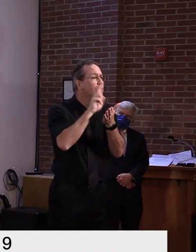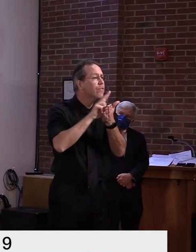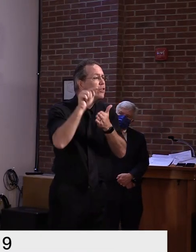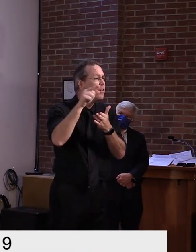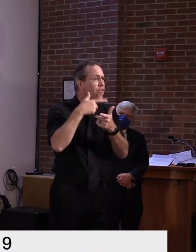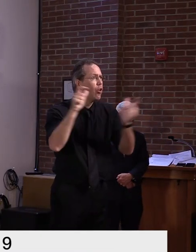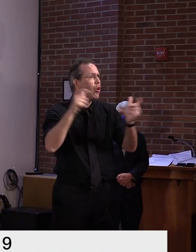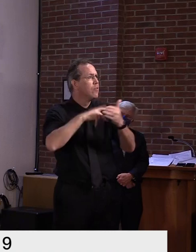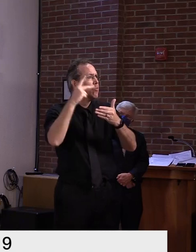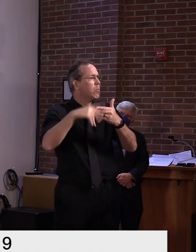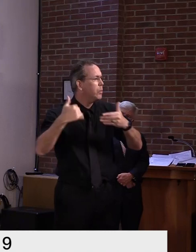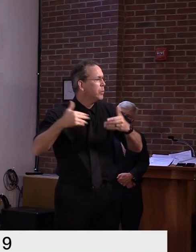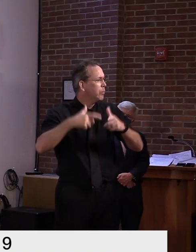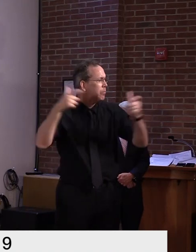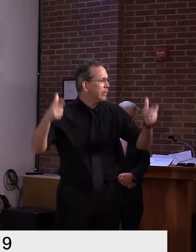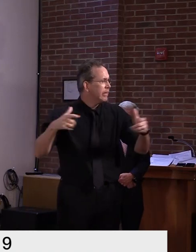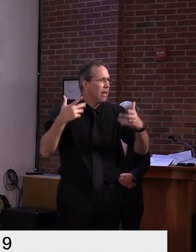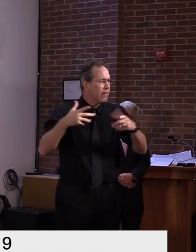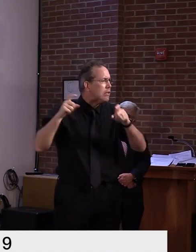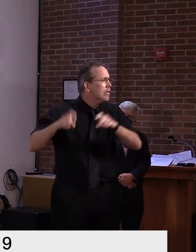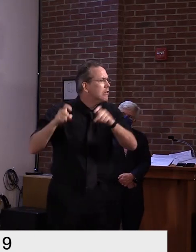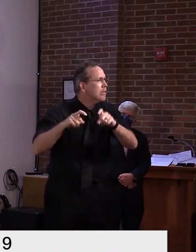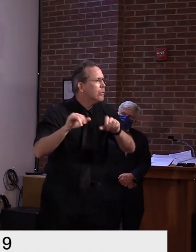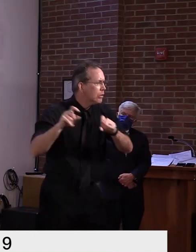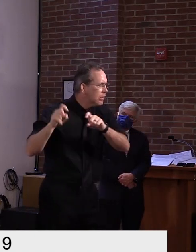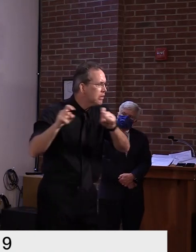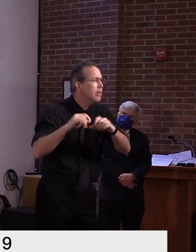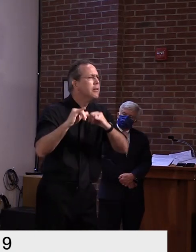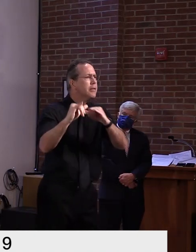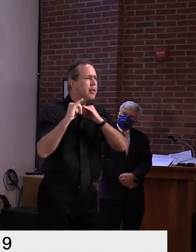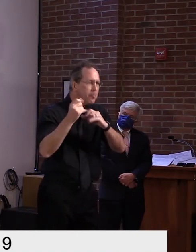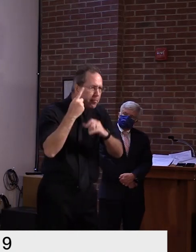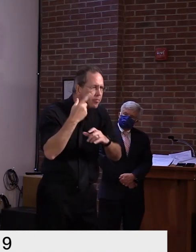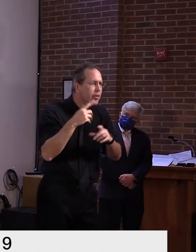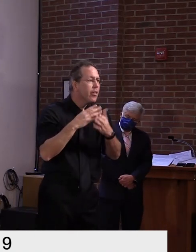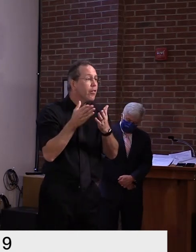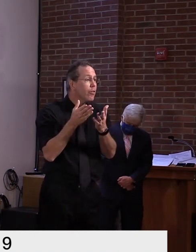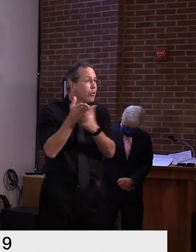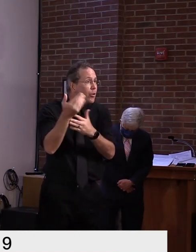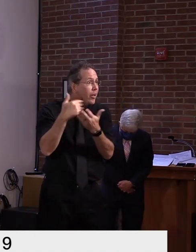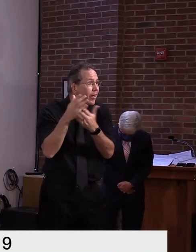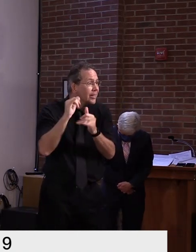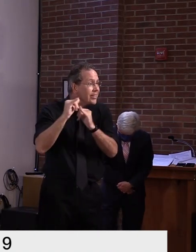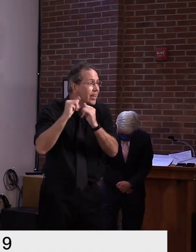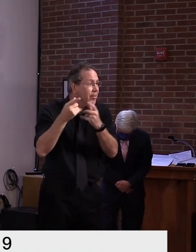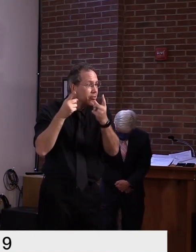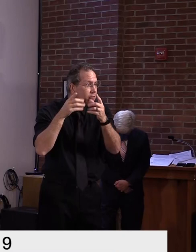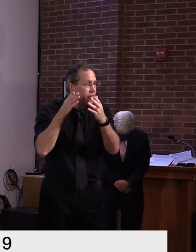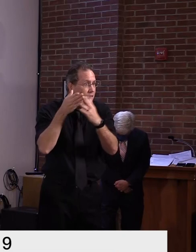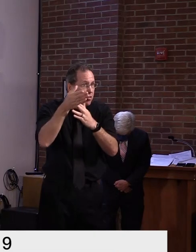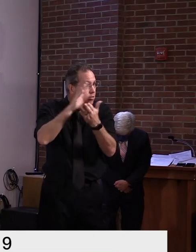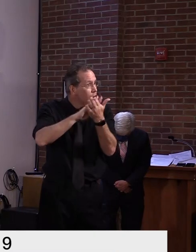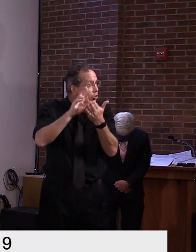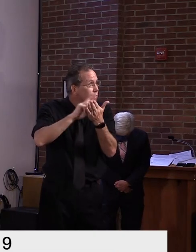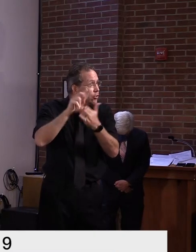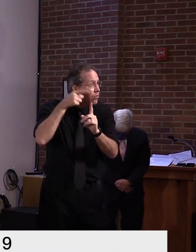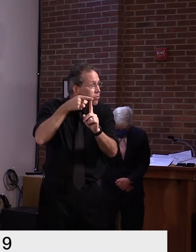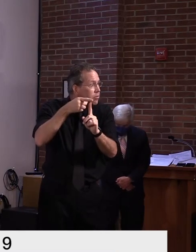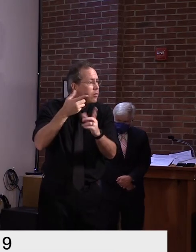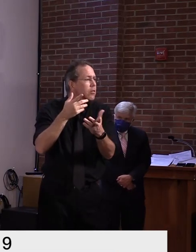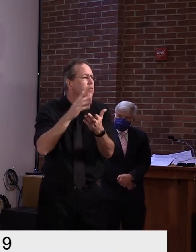doing it uniformly across their state or just in certain universities that are part of the state system, but they are doing